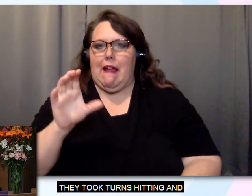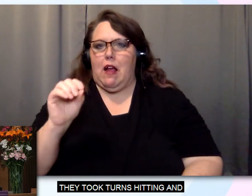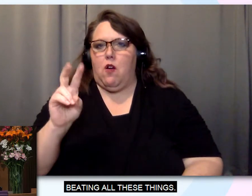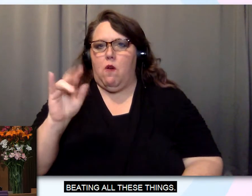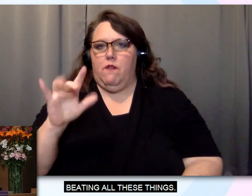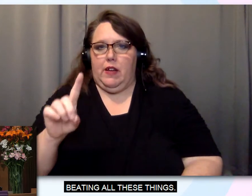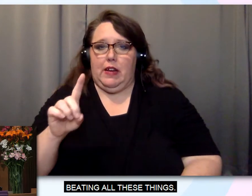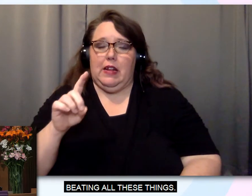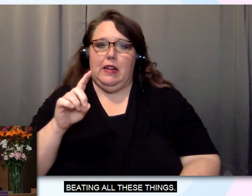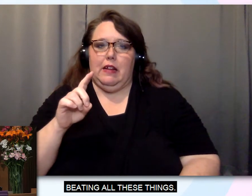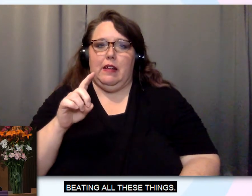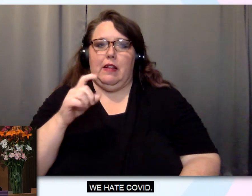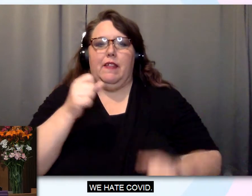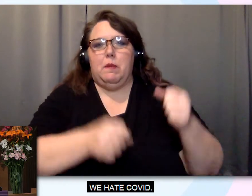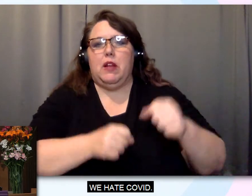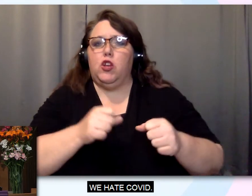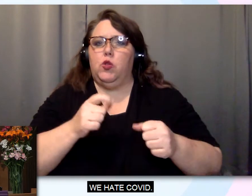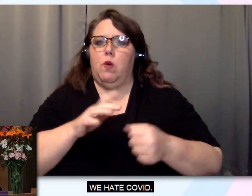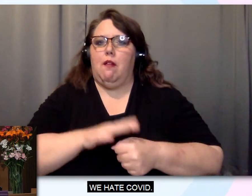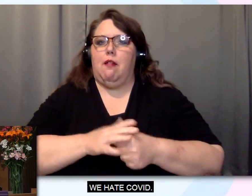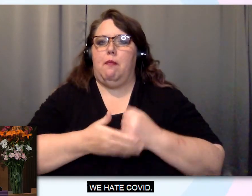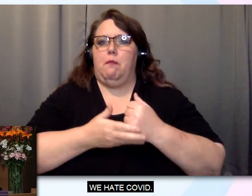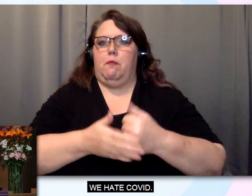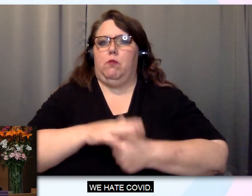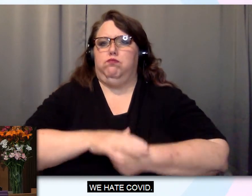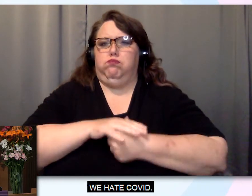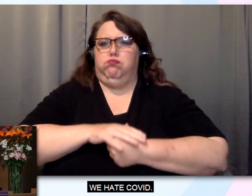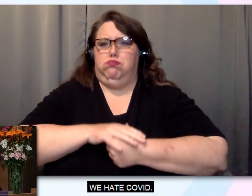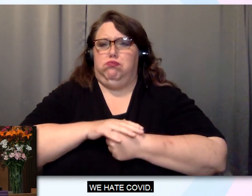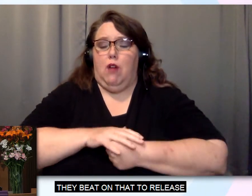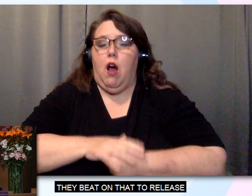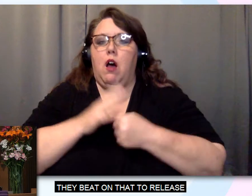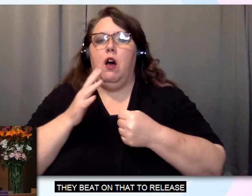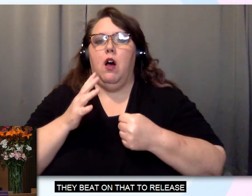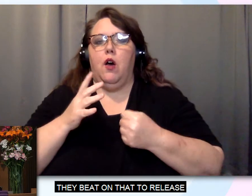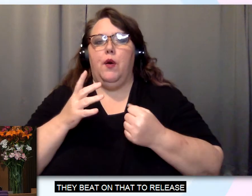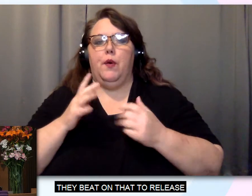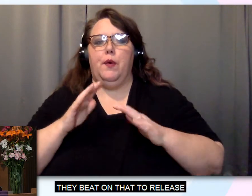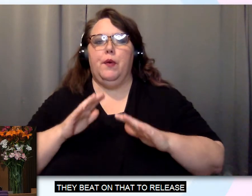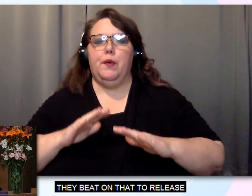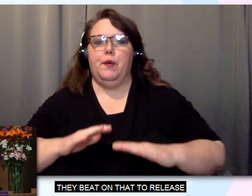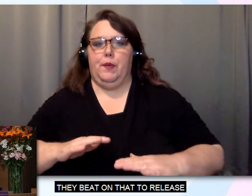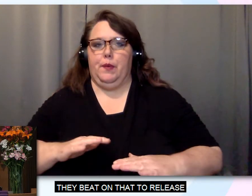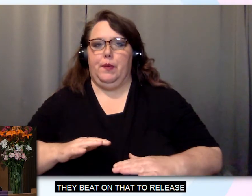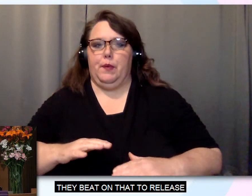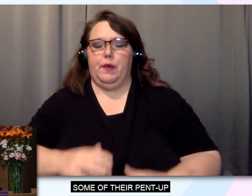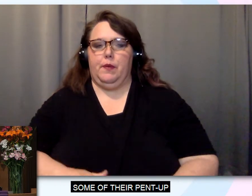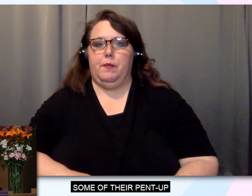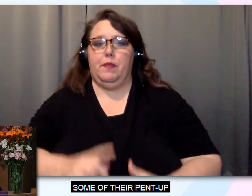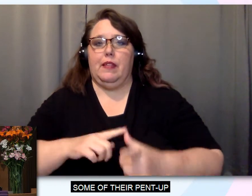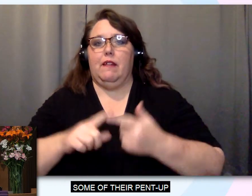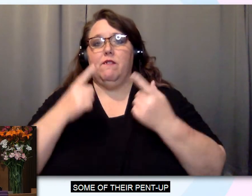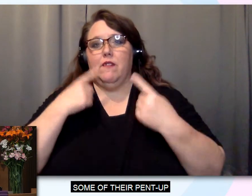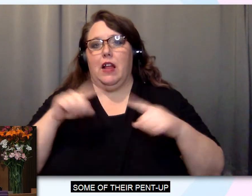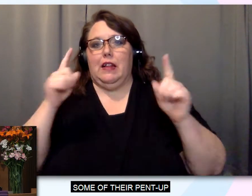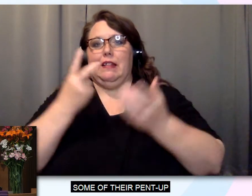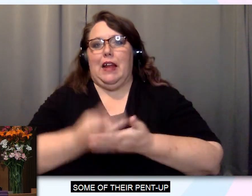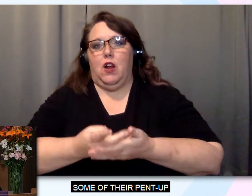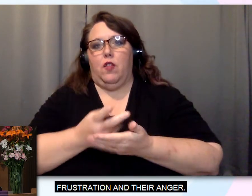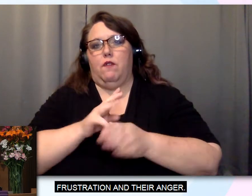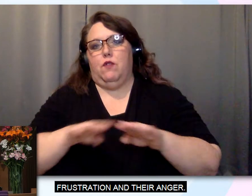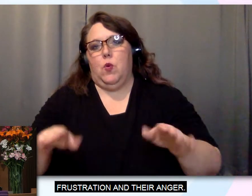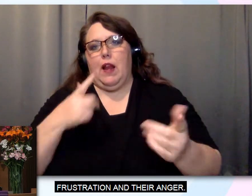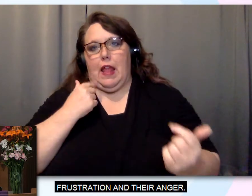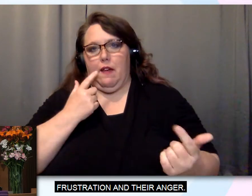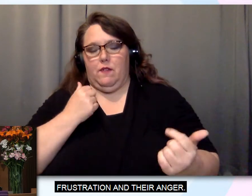we hate COVID." And they beat on that to release some of their pent-up frustration and their anger. And then they